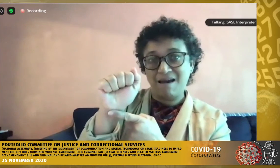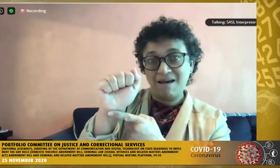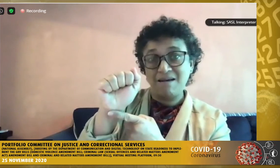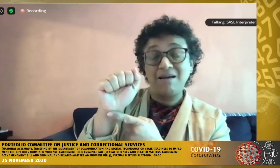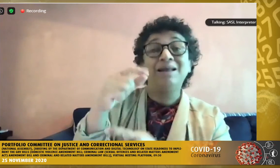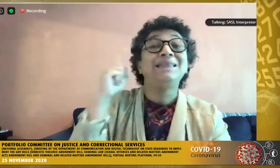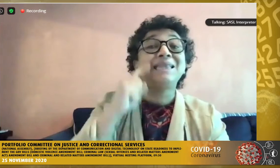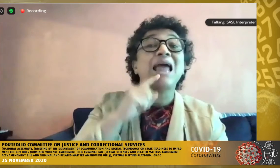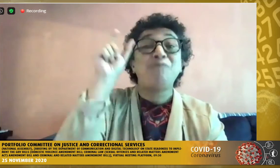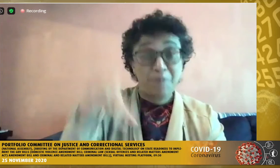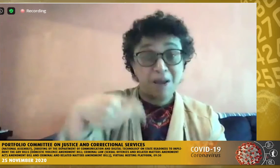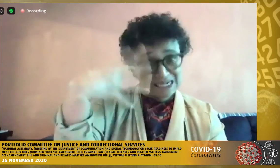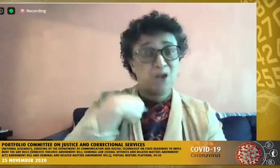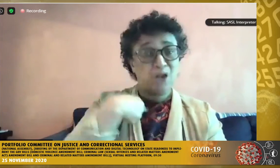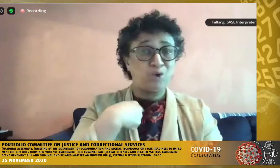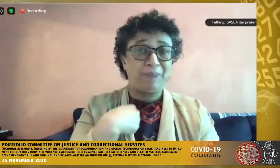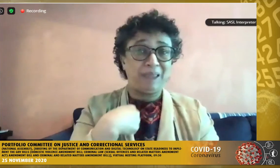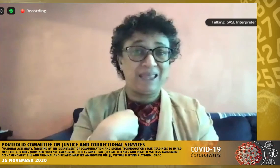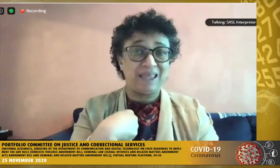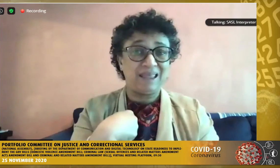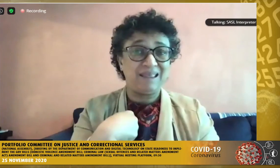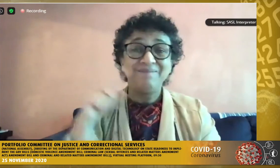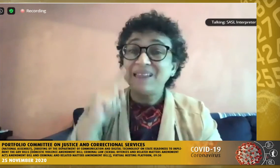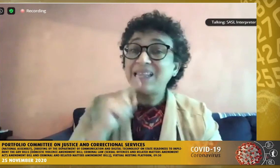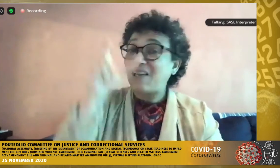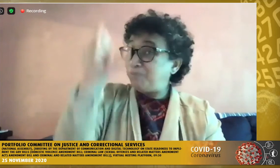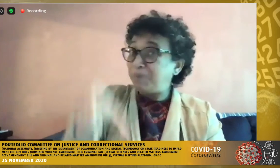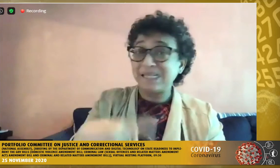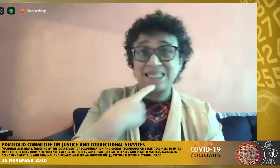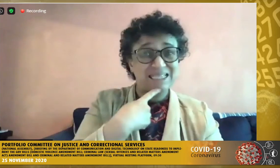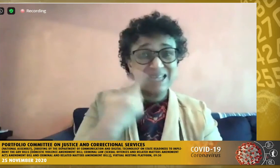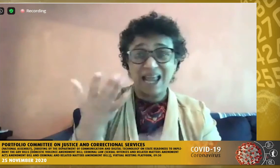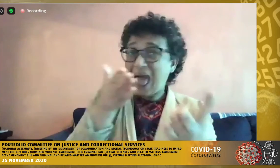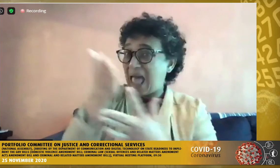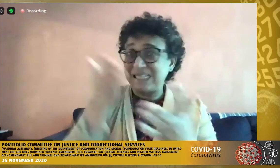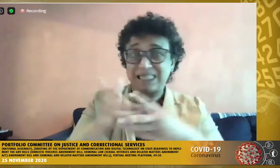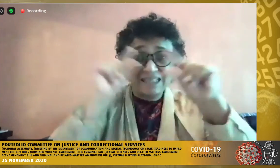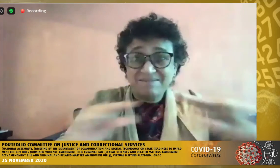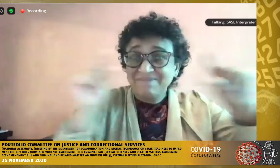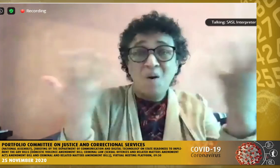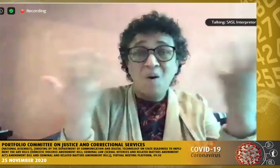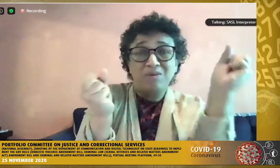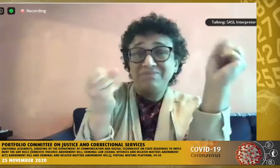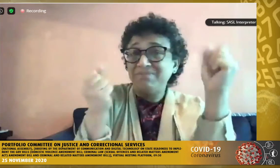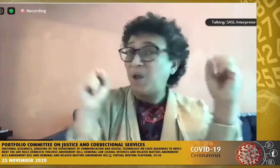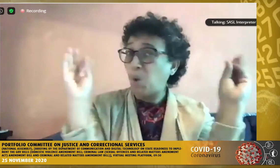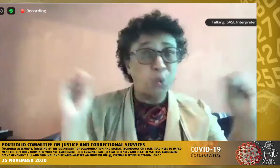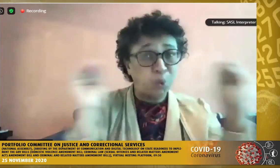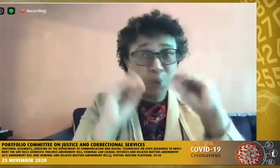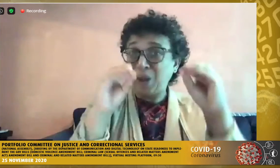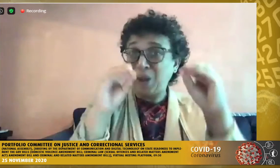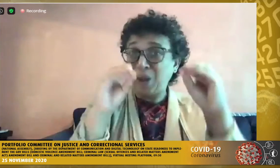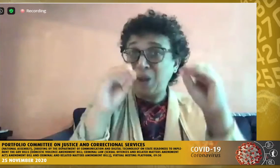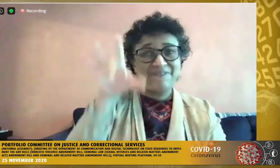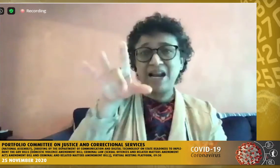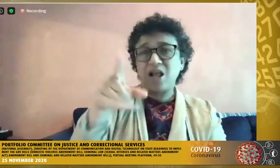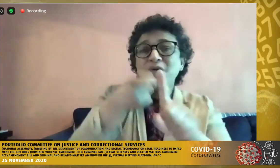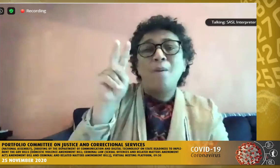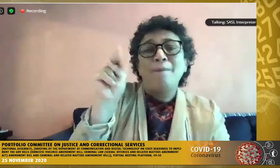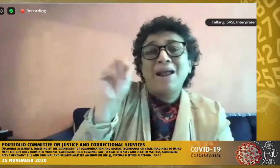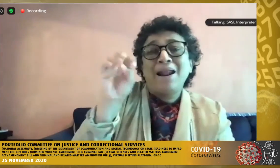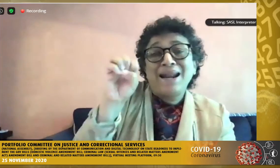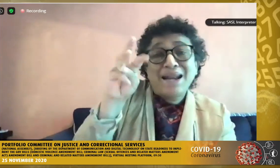from NIMSA, and a deaf person sent me this video, and they said they